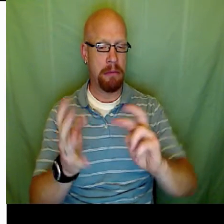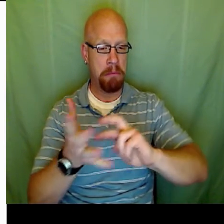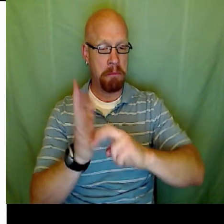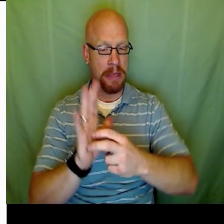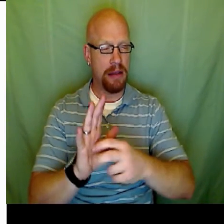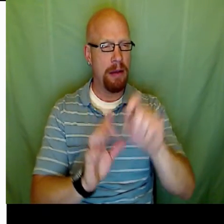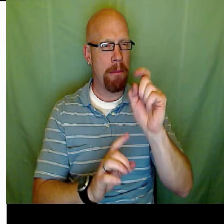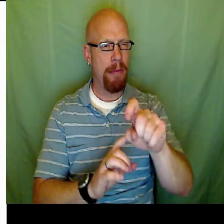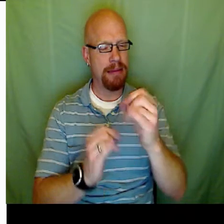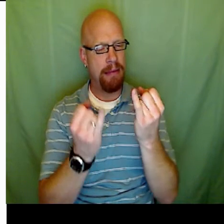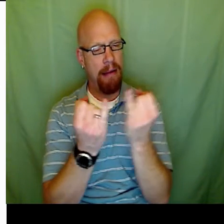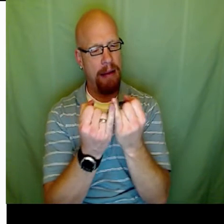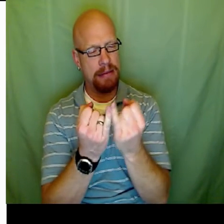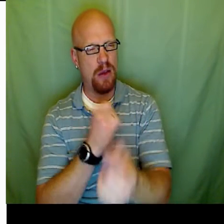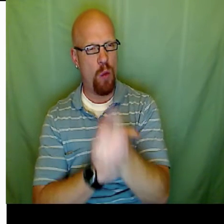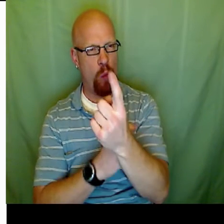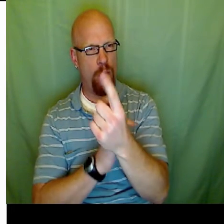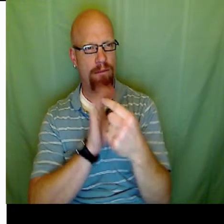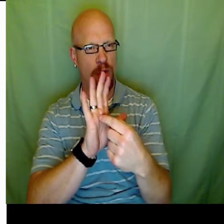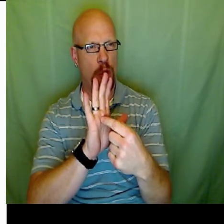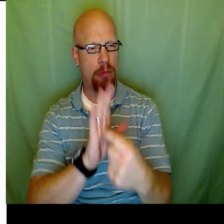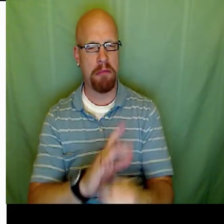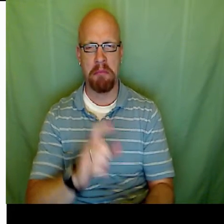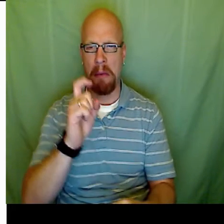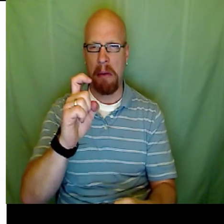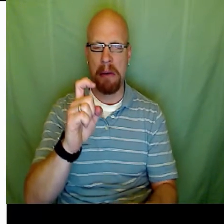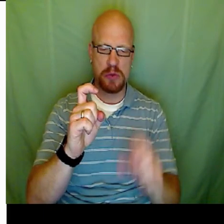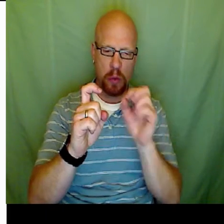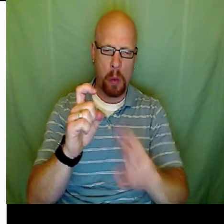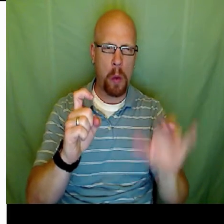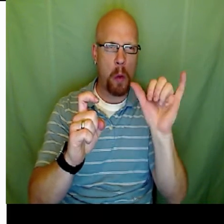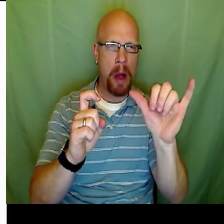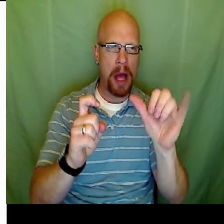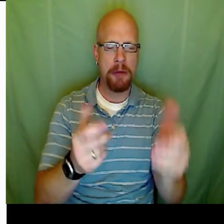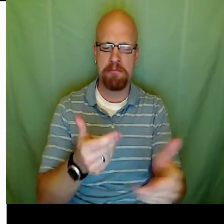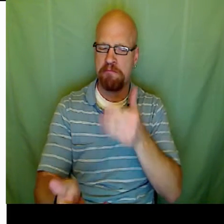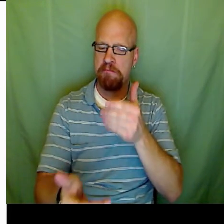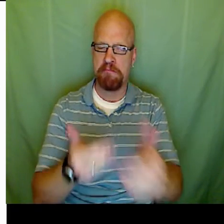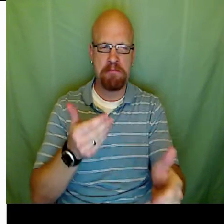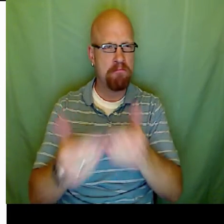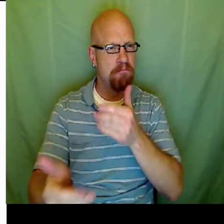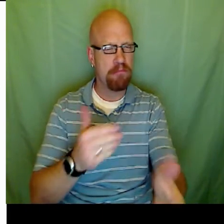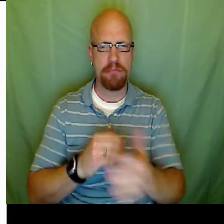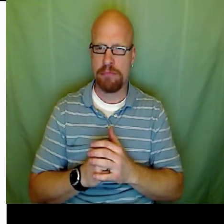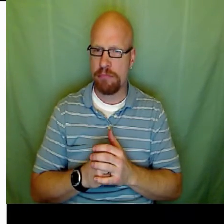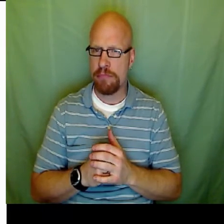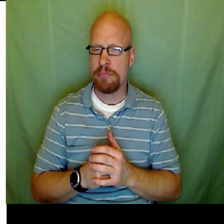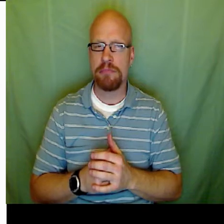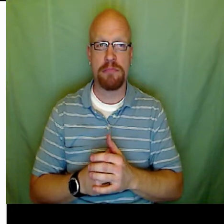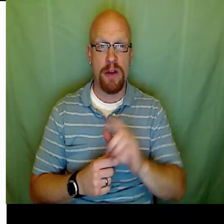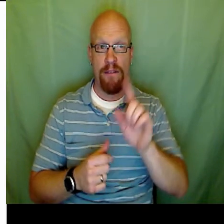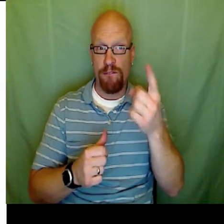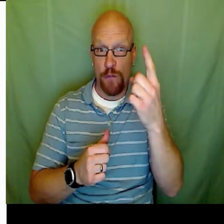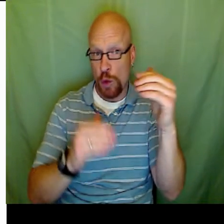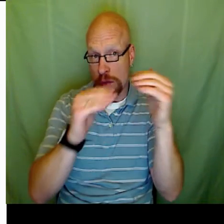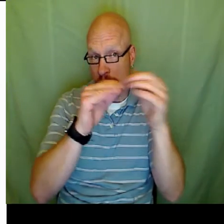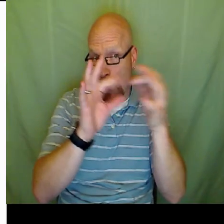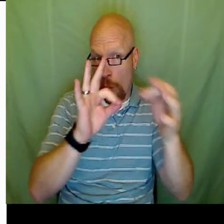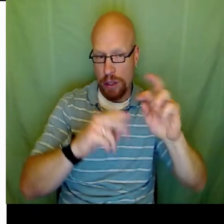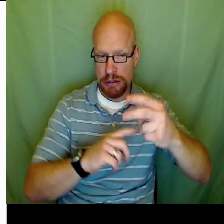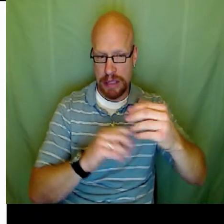I'm using the substitution method, meaning I need to isolate one variable. It can be either x or y, no